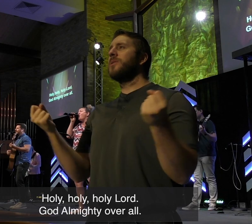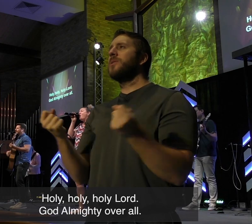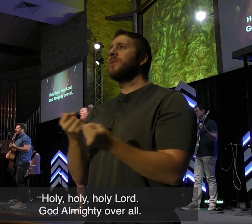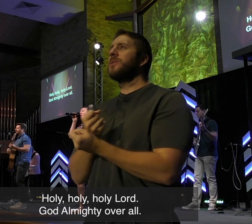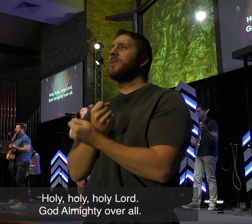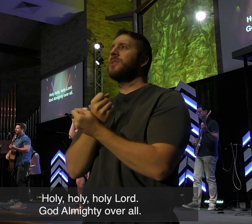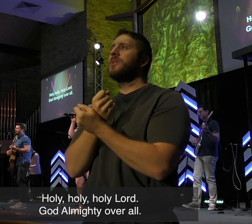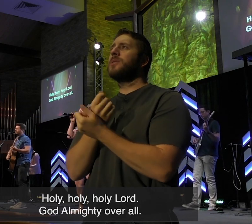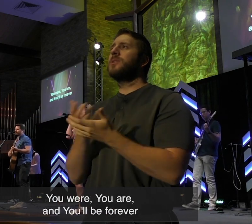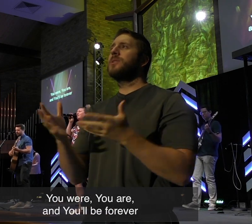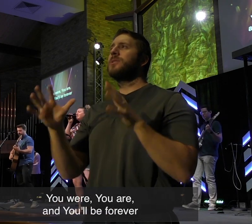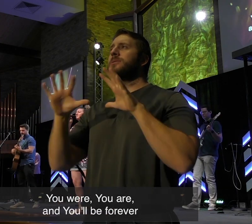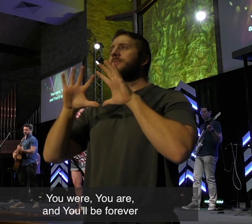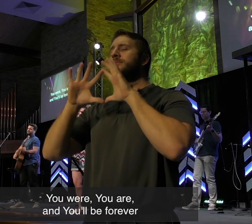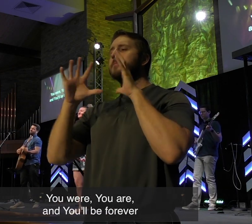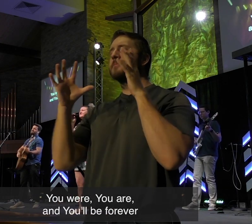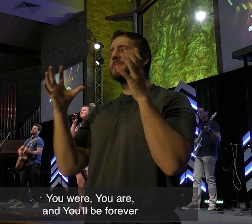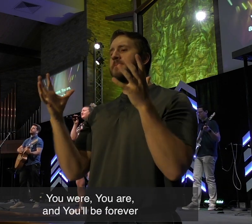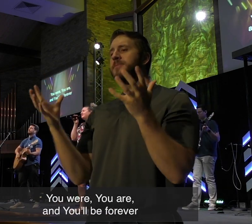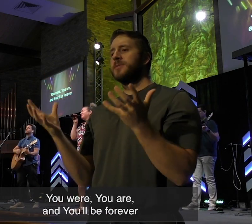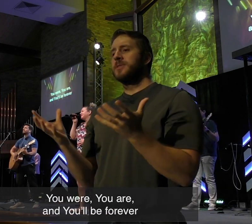over